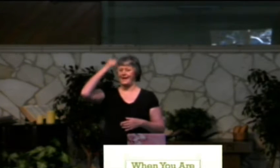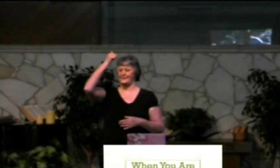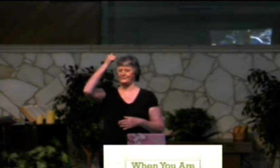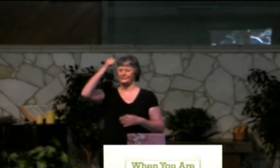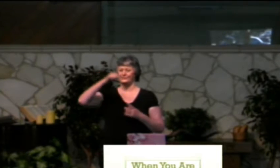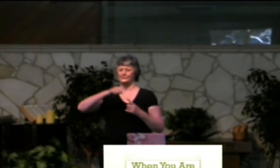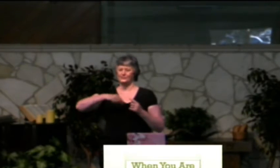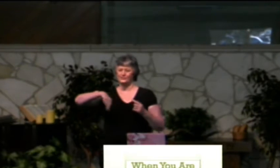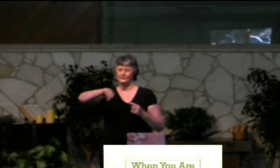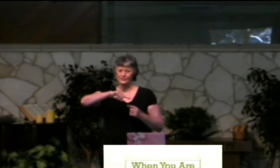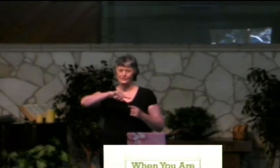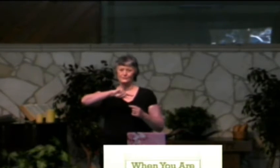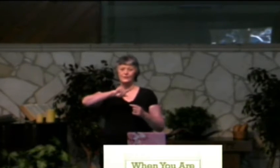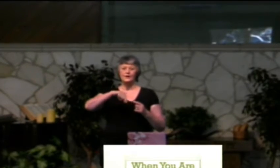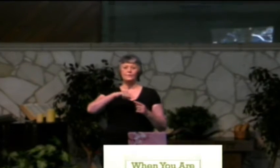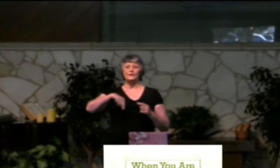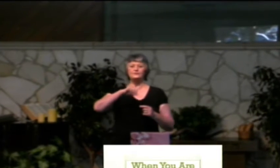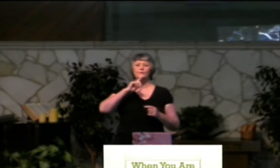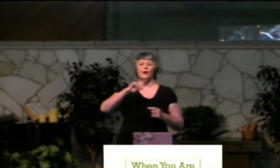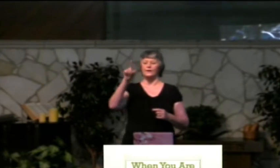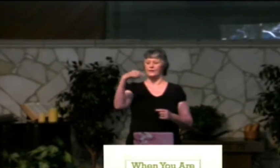best to you when you are alone.